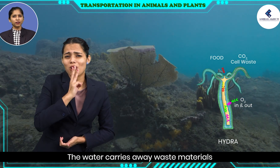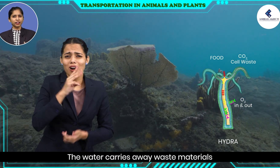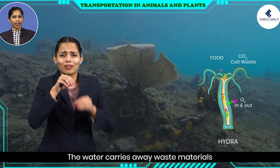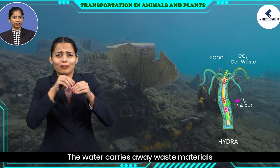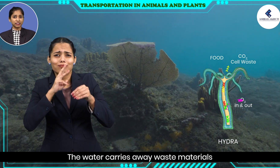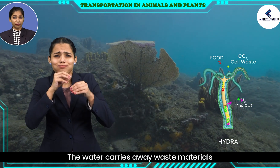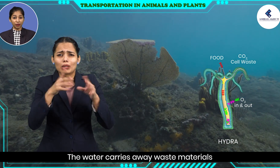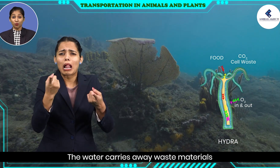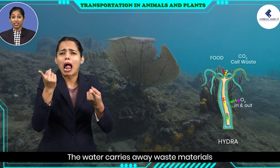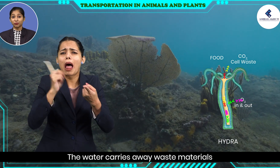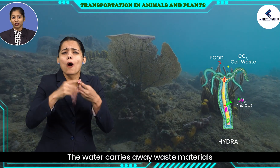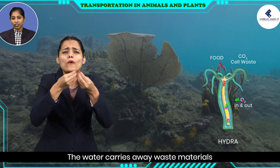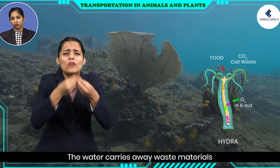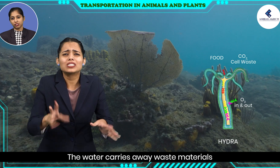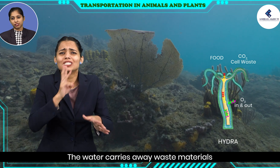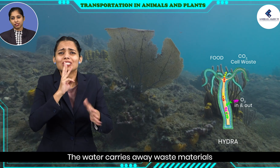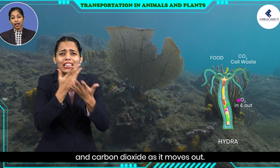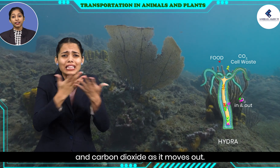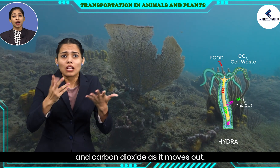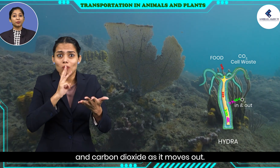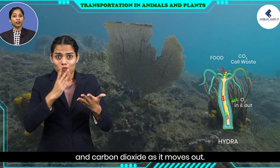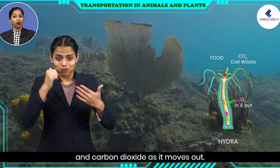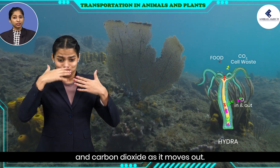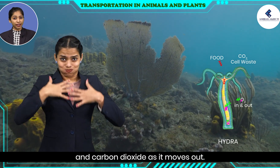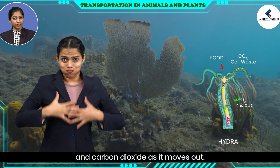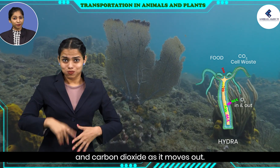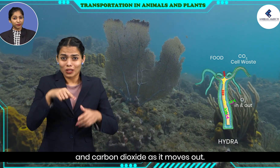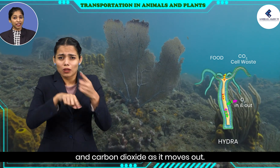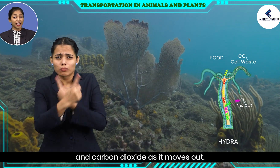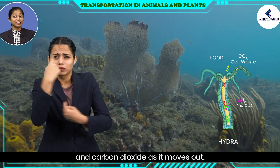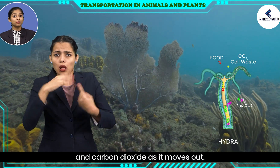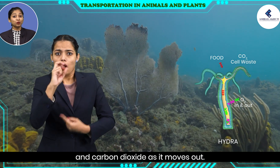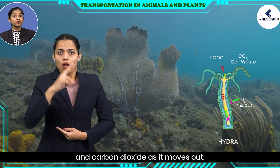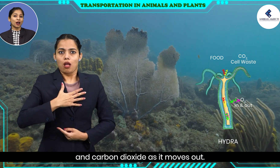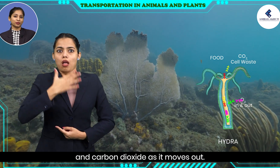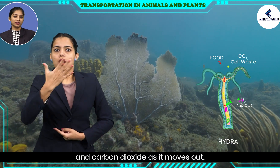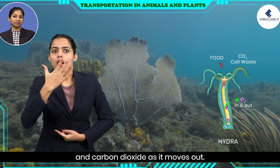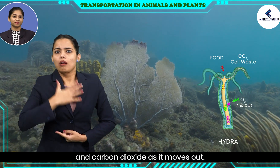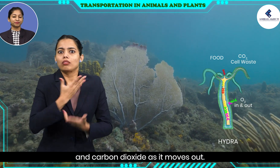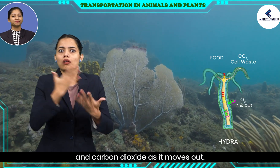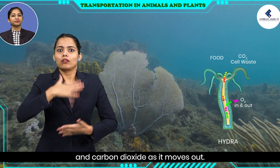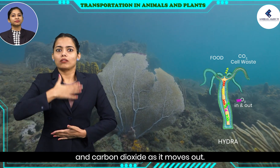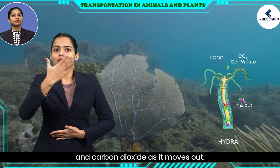The water carries away waste materials and carbon dioxide as it moves out.